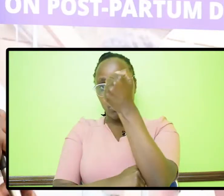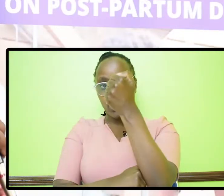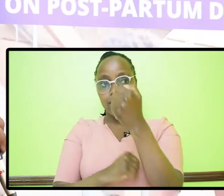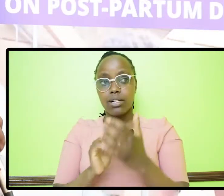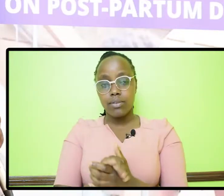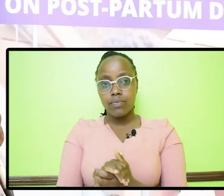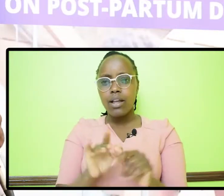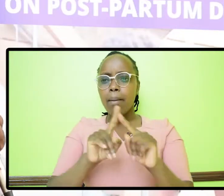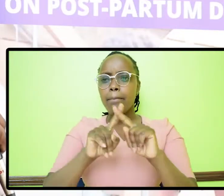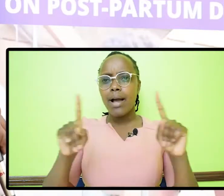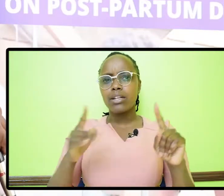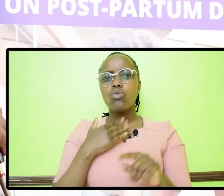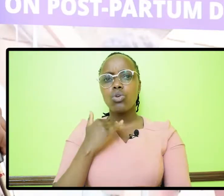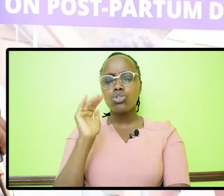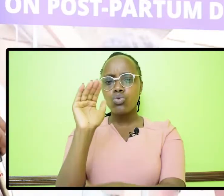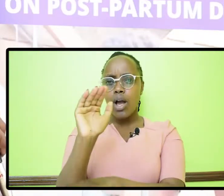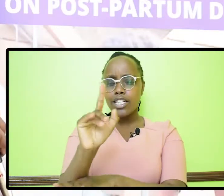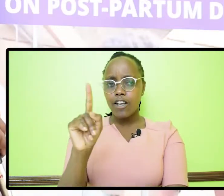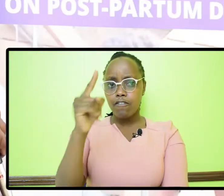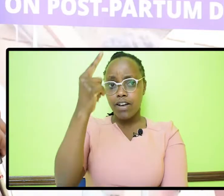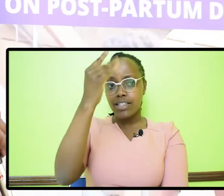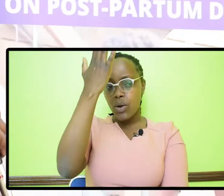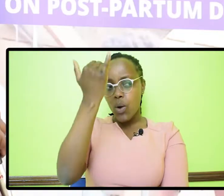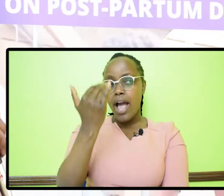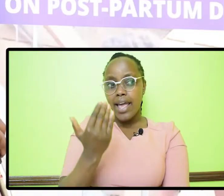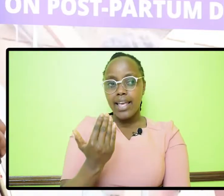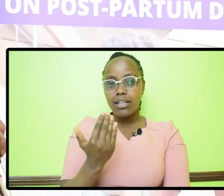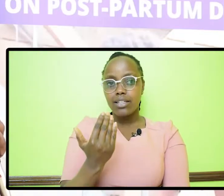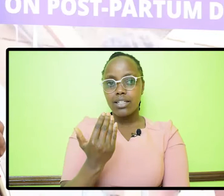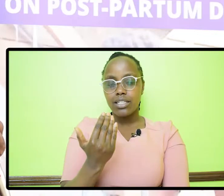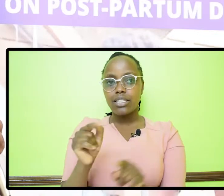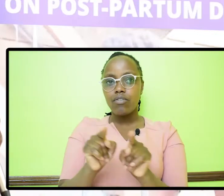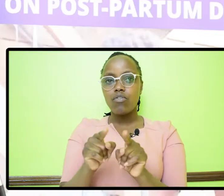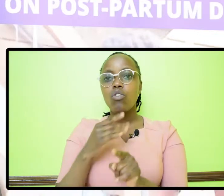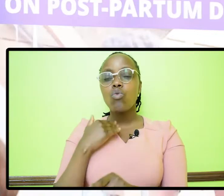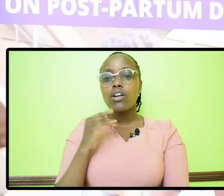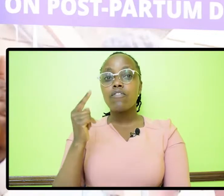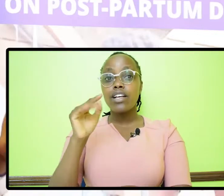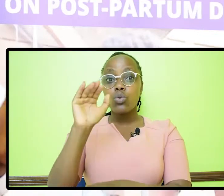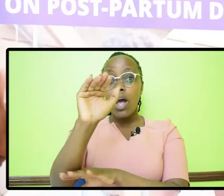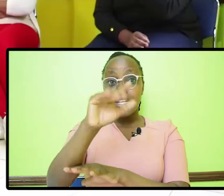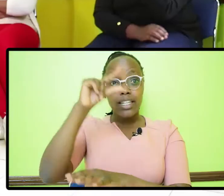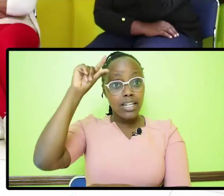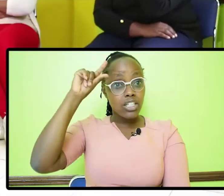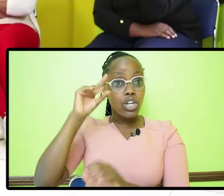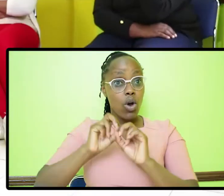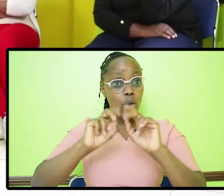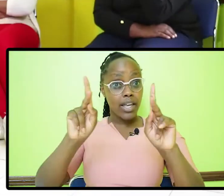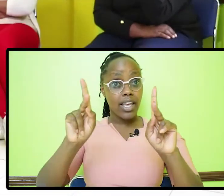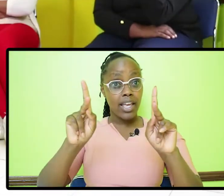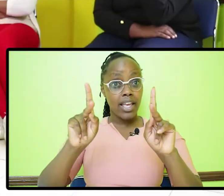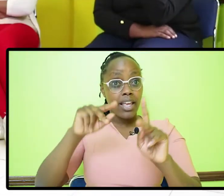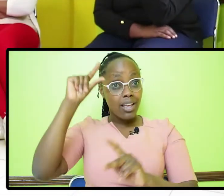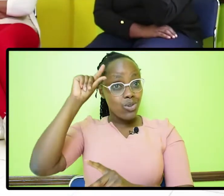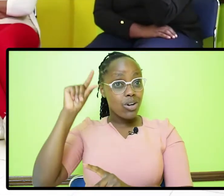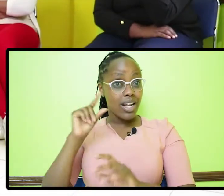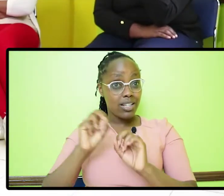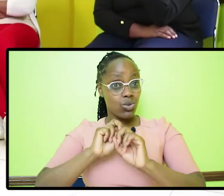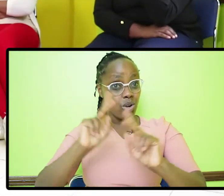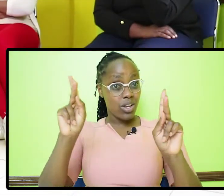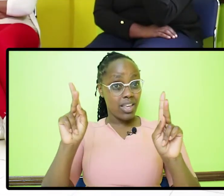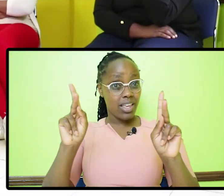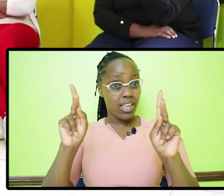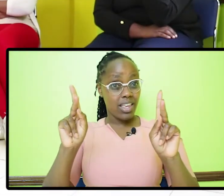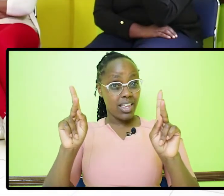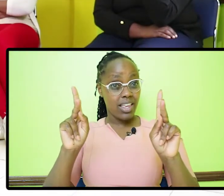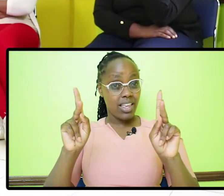journey. I'd want to ask you first, because I would want to ask Gladys whether she's okay. I asked her a question.